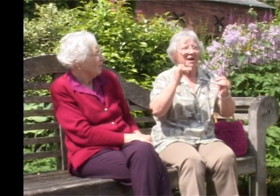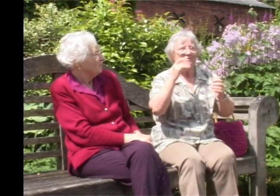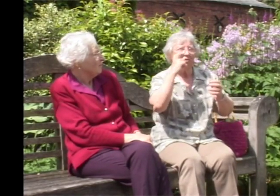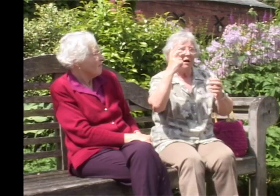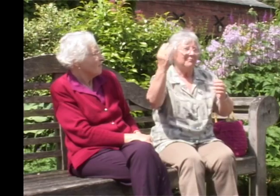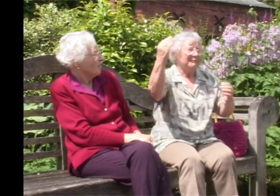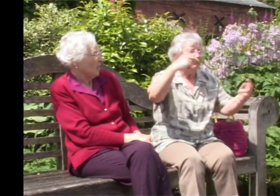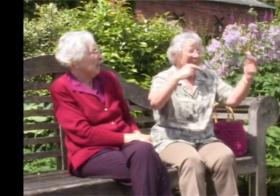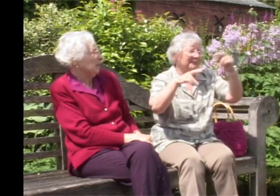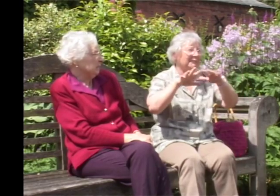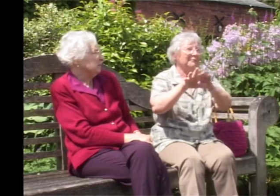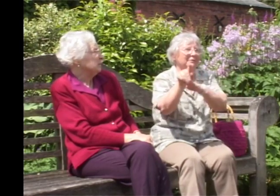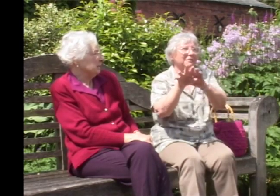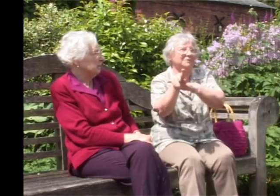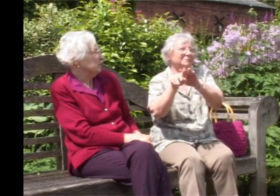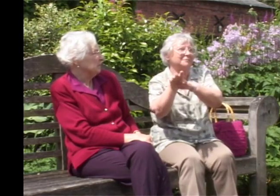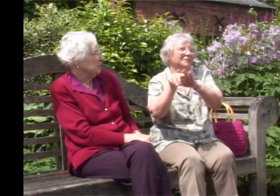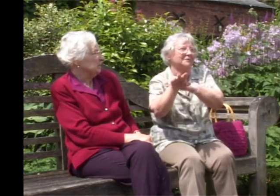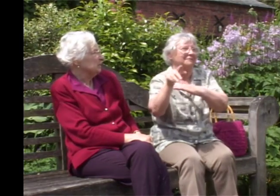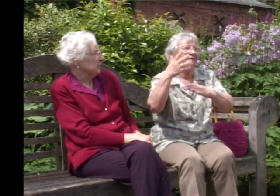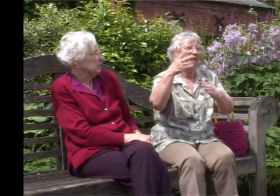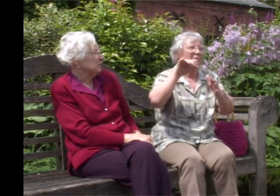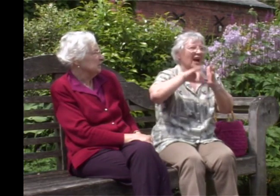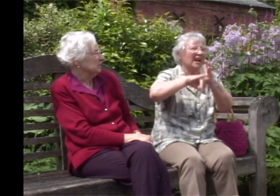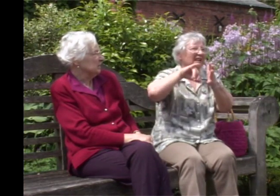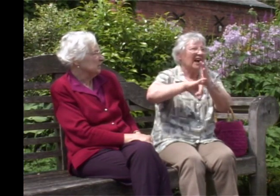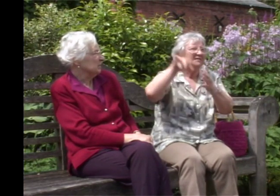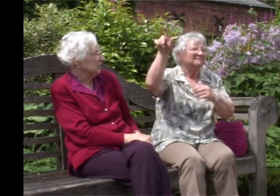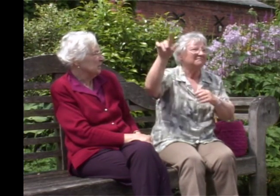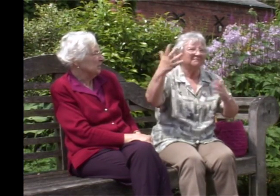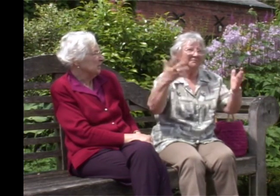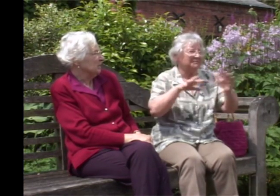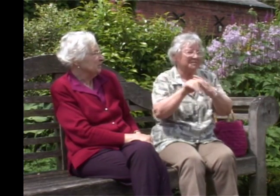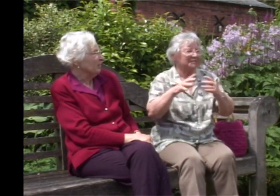in case there were any Germans who were trying to escape. I think they may have been the SS.